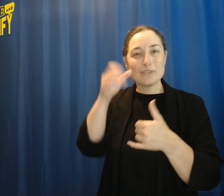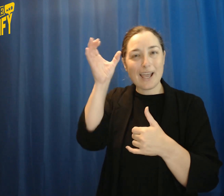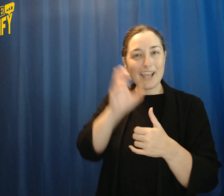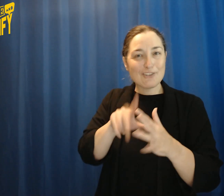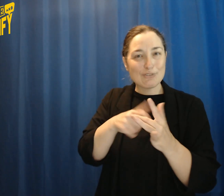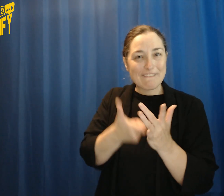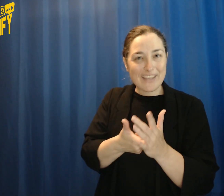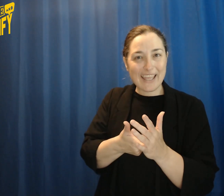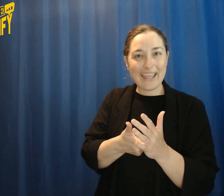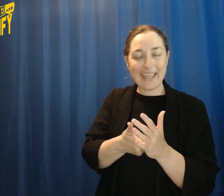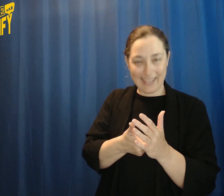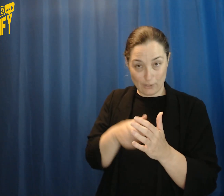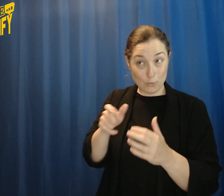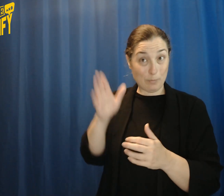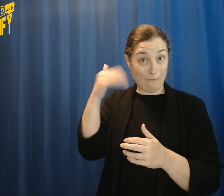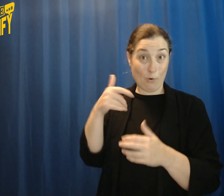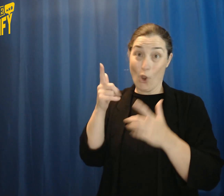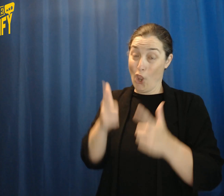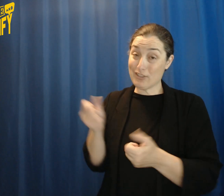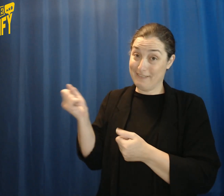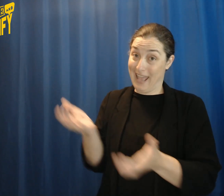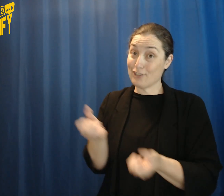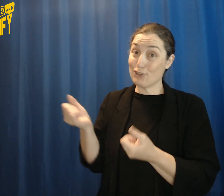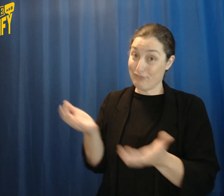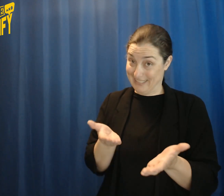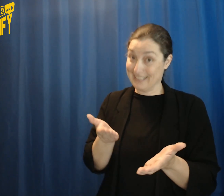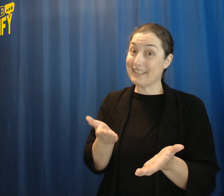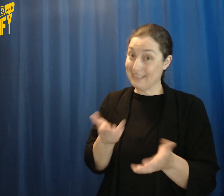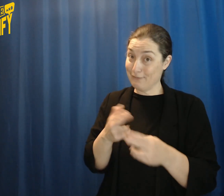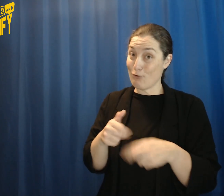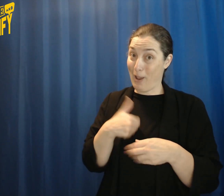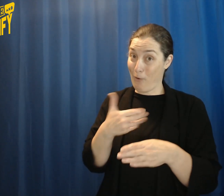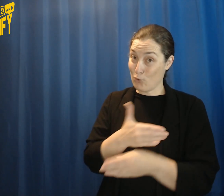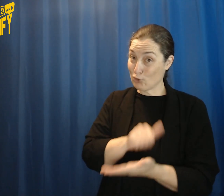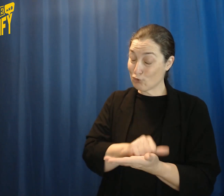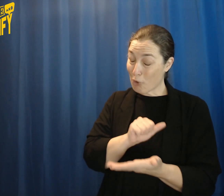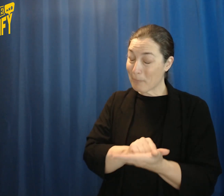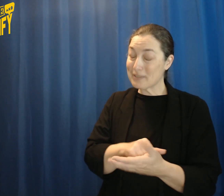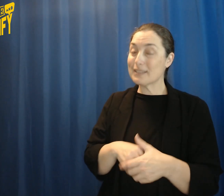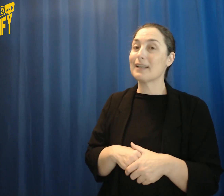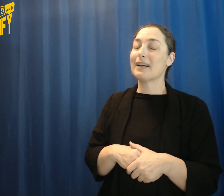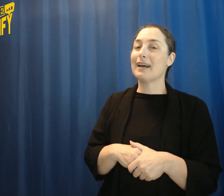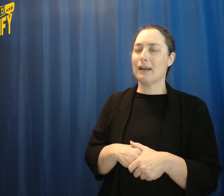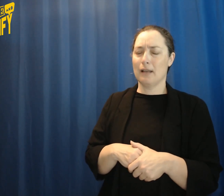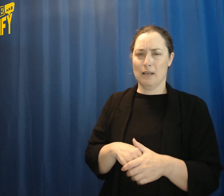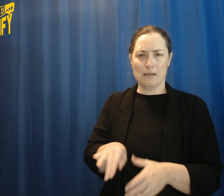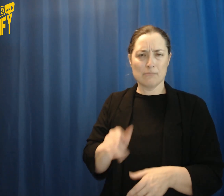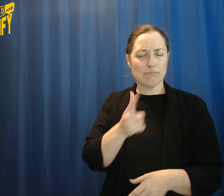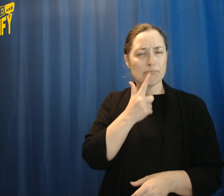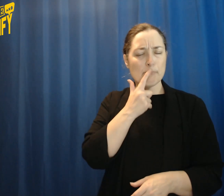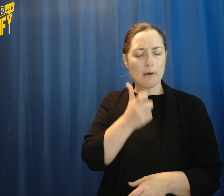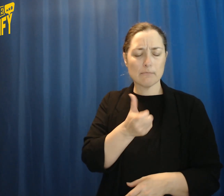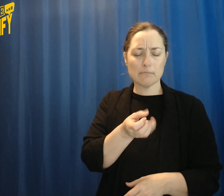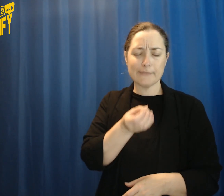of the catering when we would have specials workshops. Yeah. And it was some of the best food I've ever tasted in my